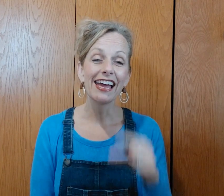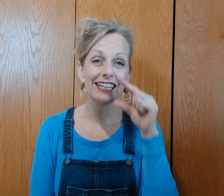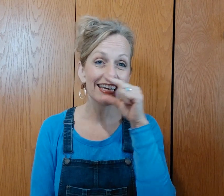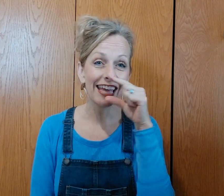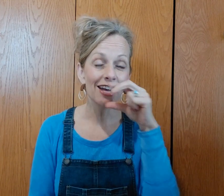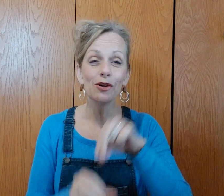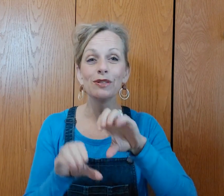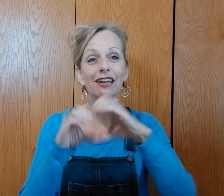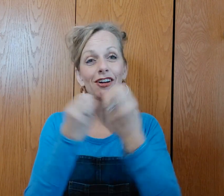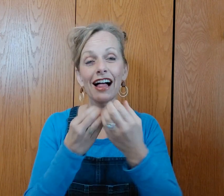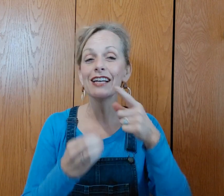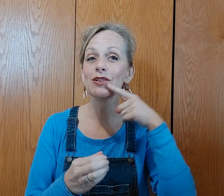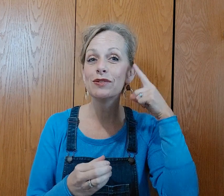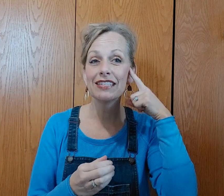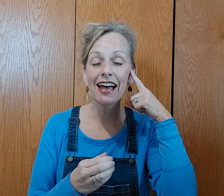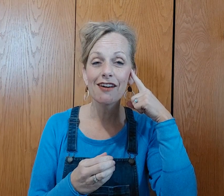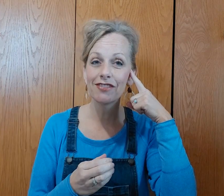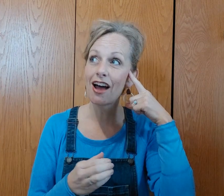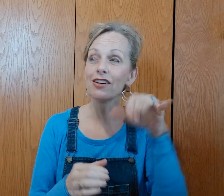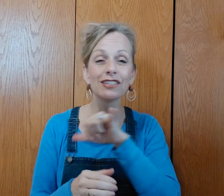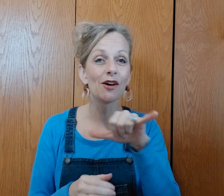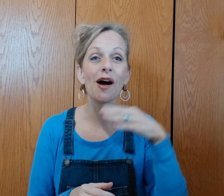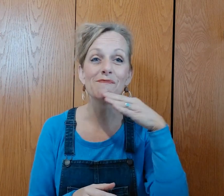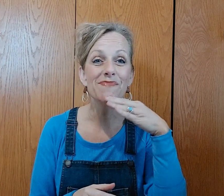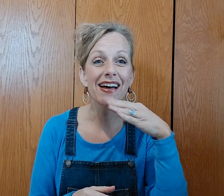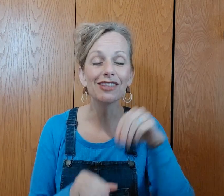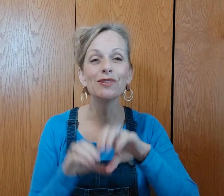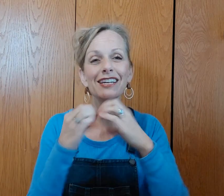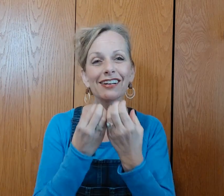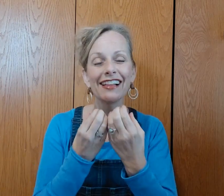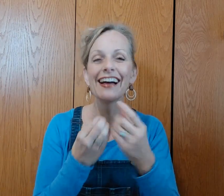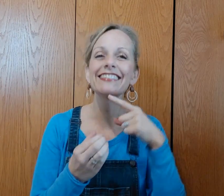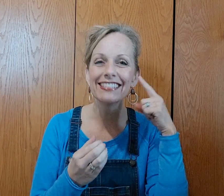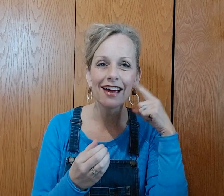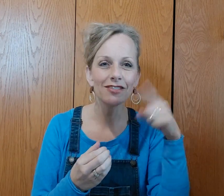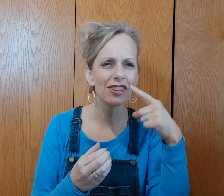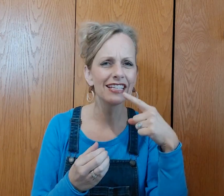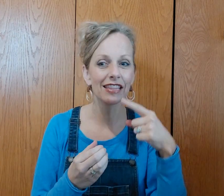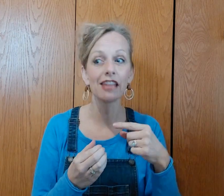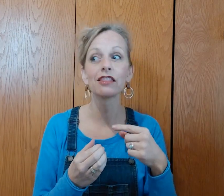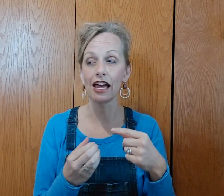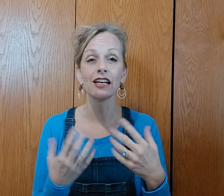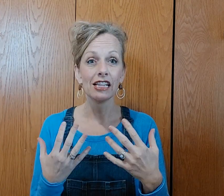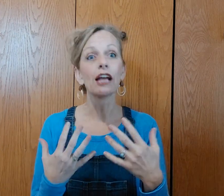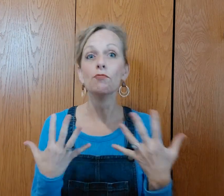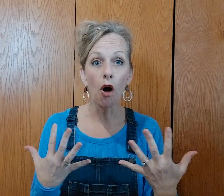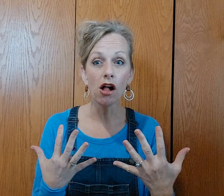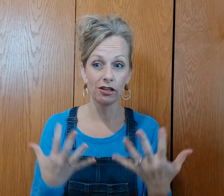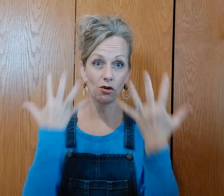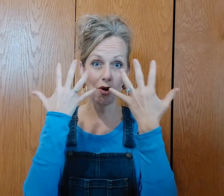And Gail, who's in our class, who's deaf, and also Beth, who's in our class and deaf, they said that like bawling or cry